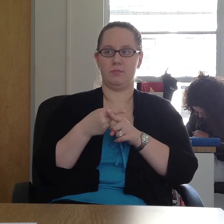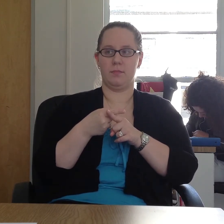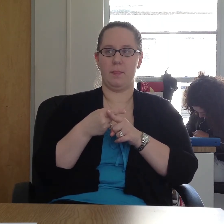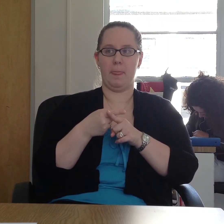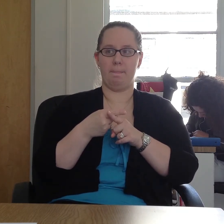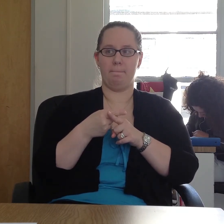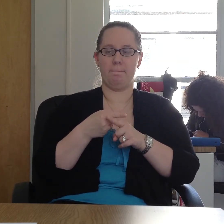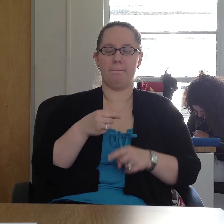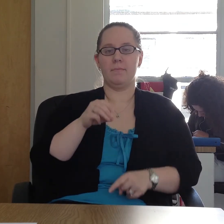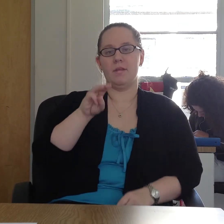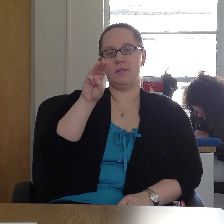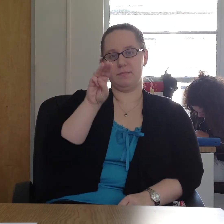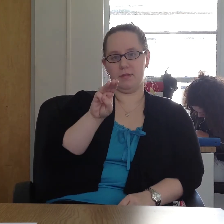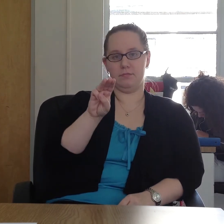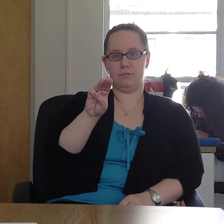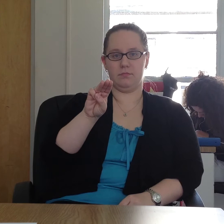Mesophilic. Spell.